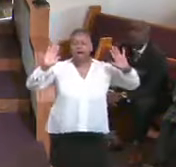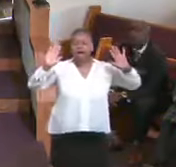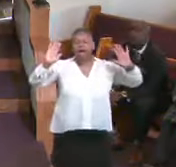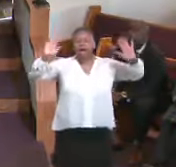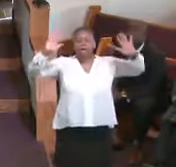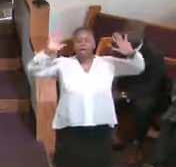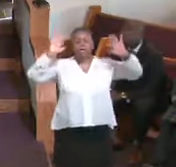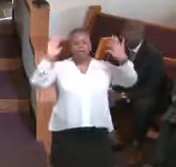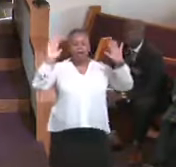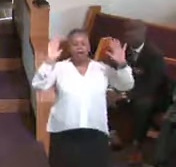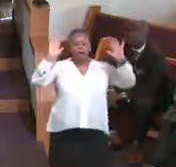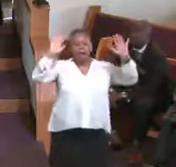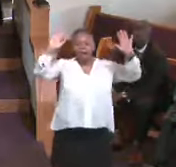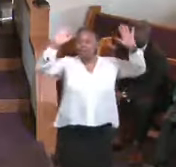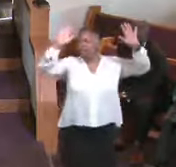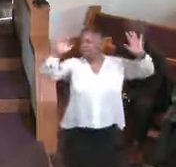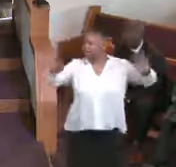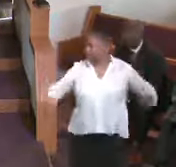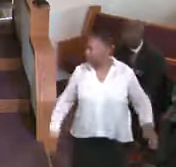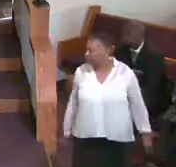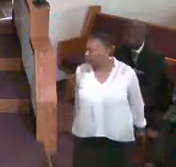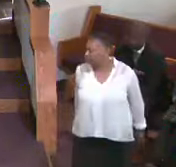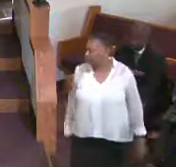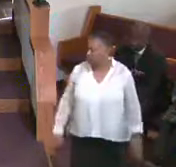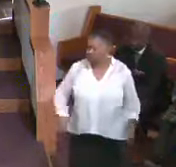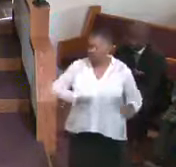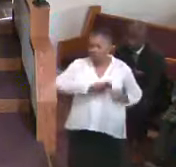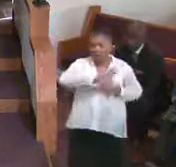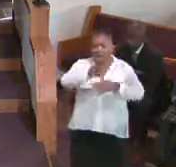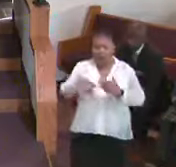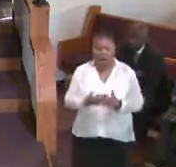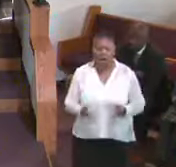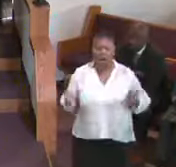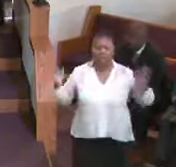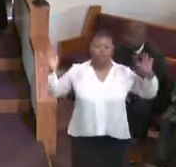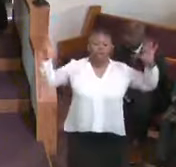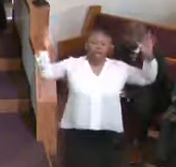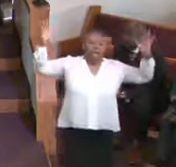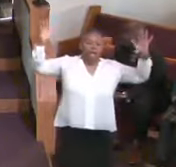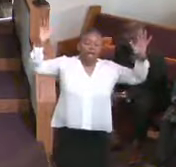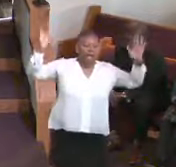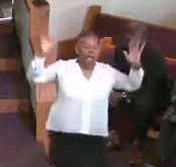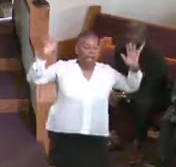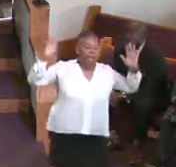Do it again, altos. I don't think they heard you. All praises be all.